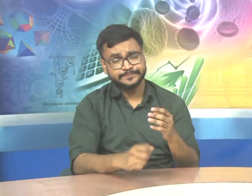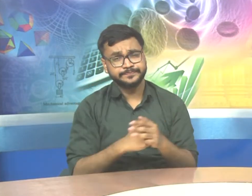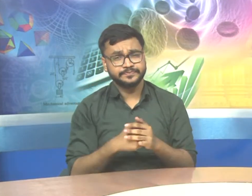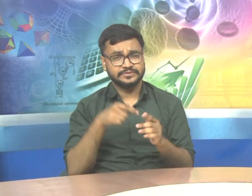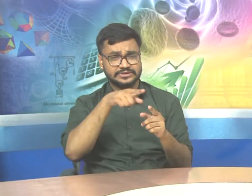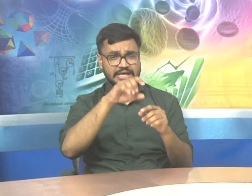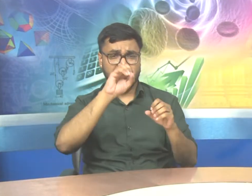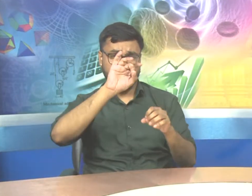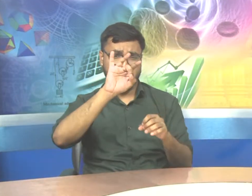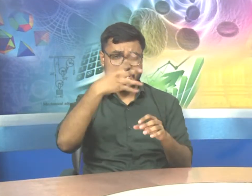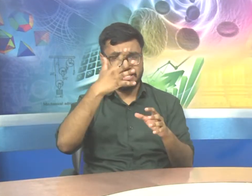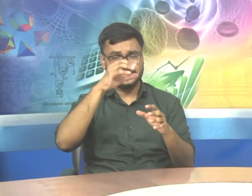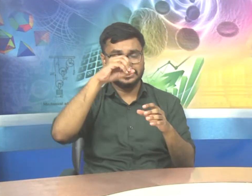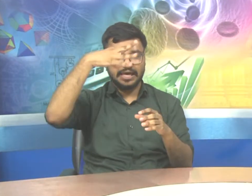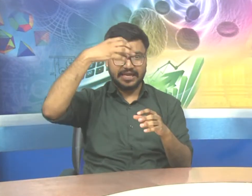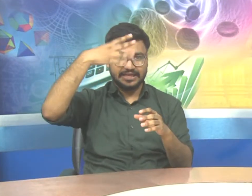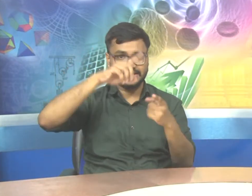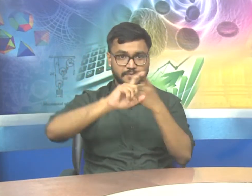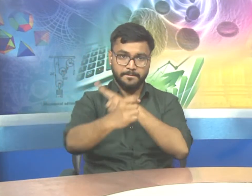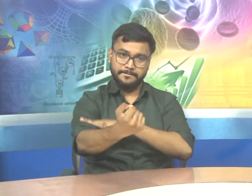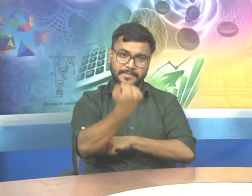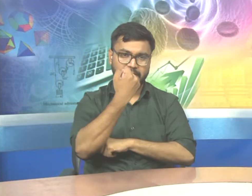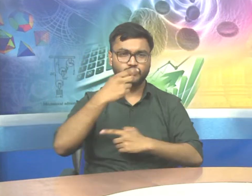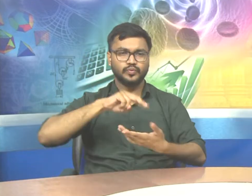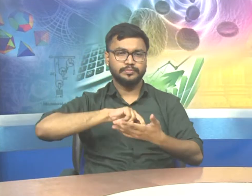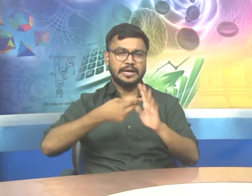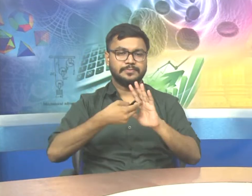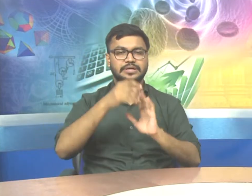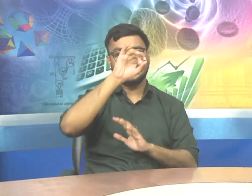Third form of energy is light energy.